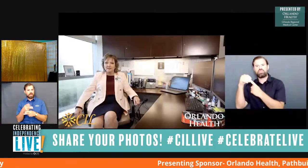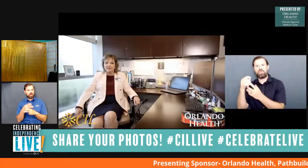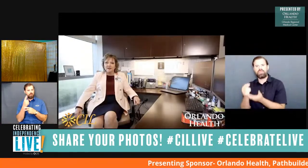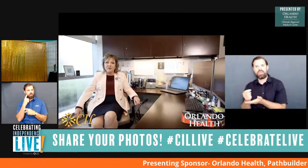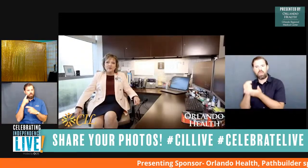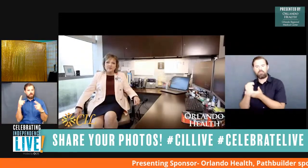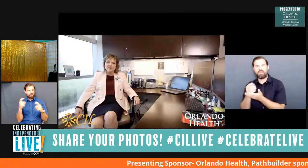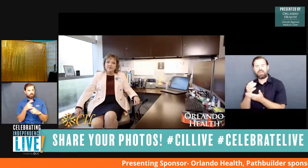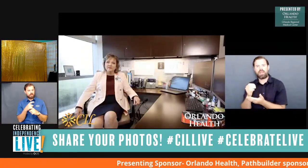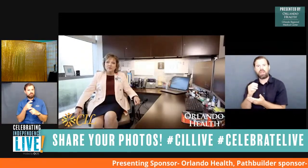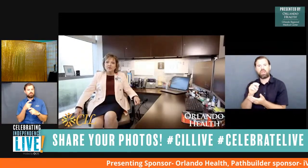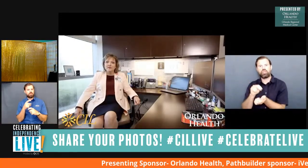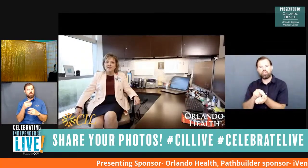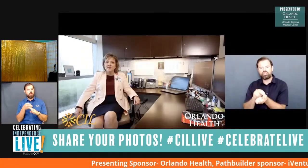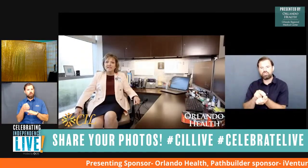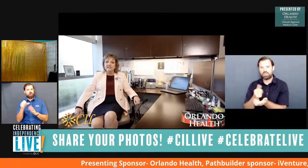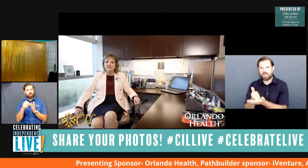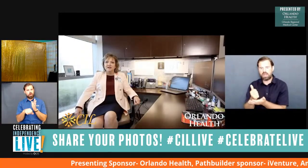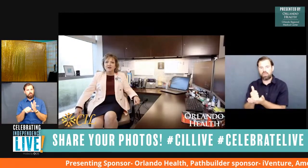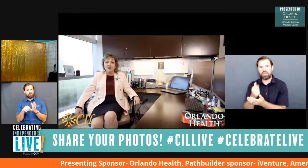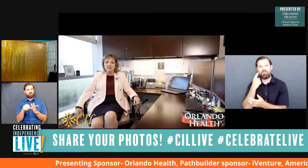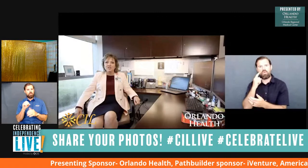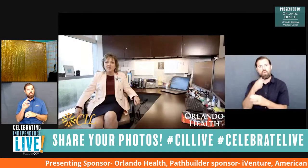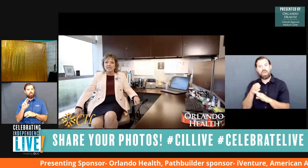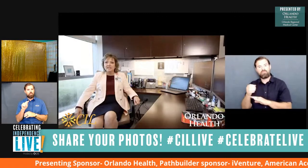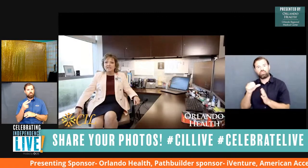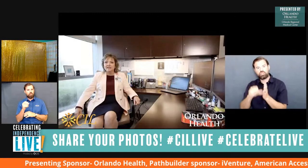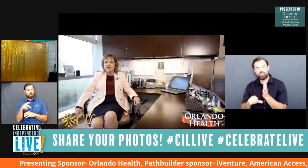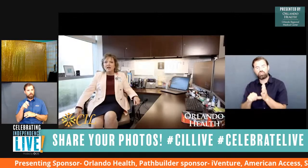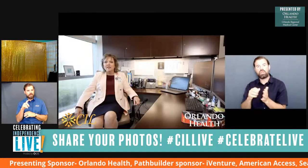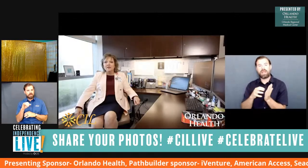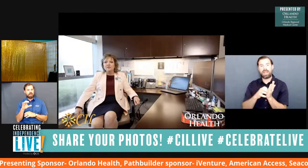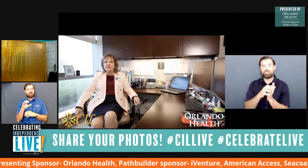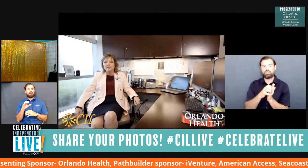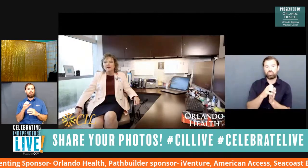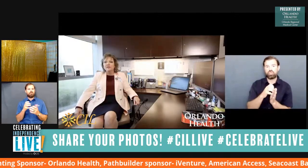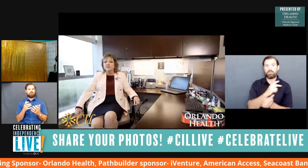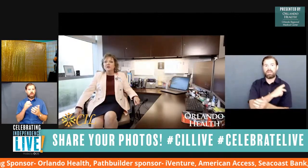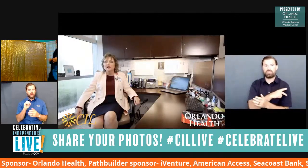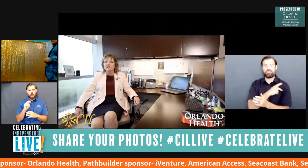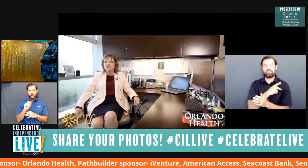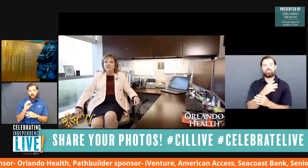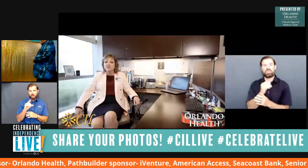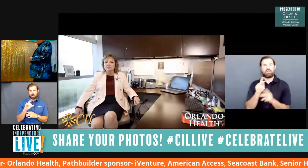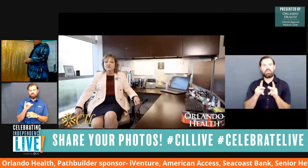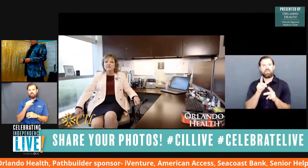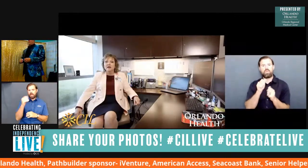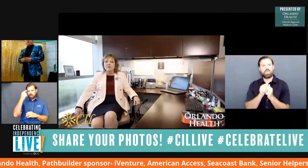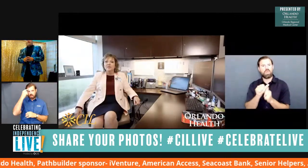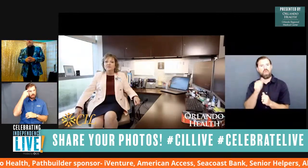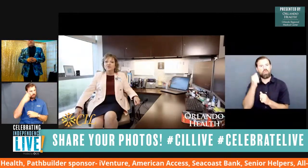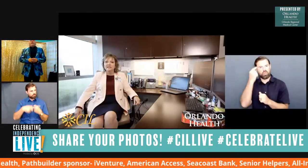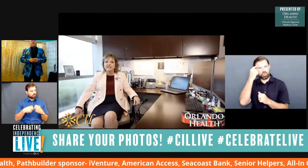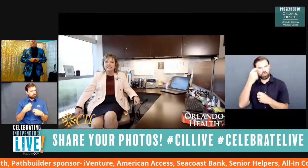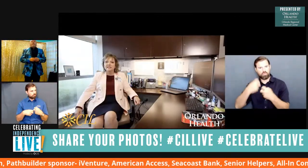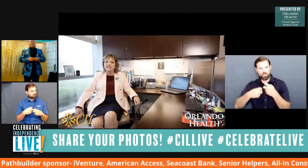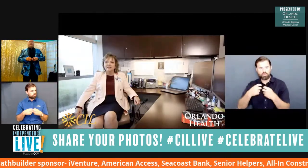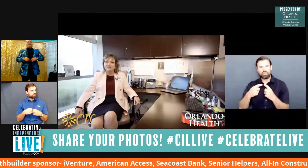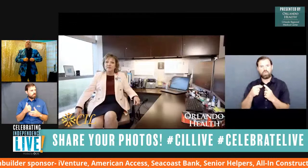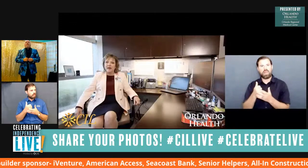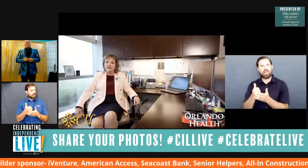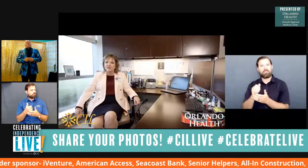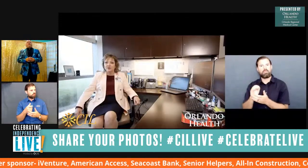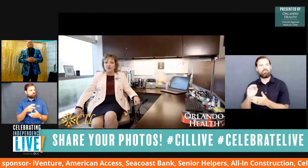for complex post-operative orthopedic patients, oncology patients, and those with other neurologic issues to help them